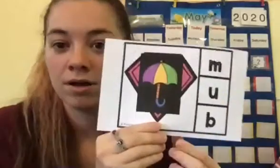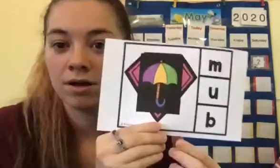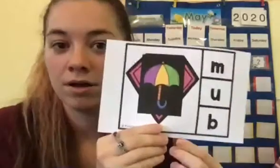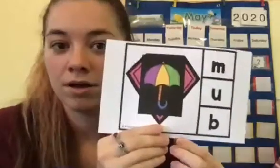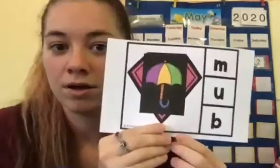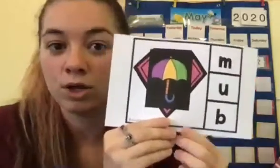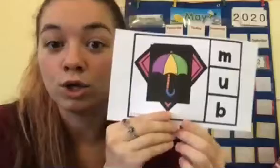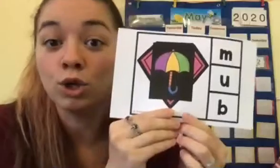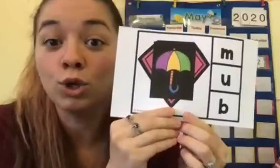Unicorn.